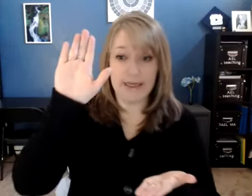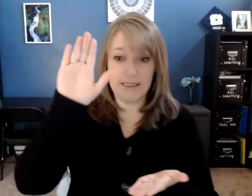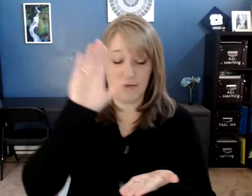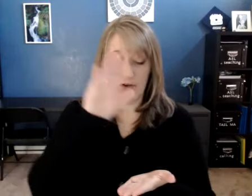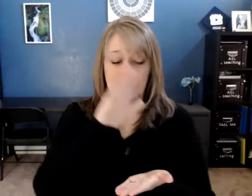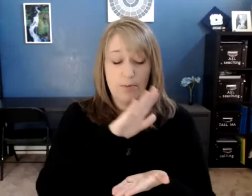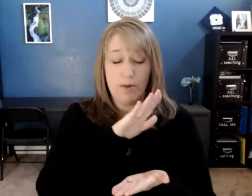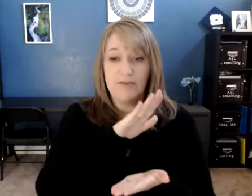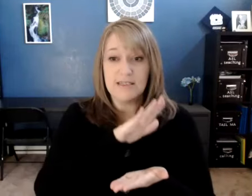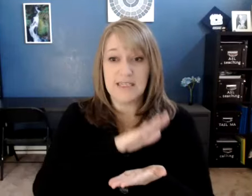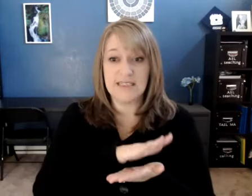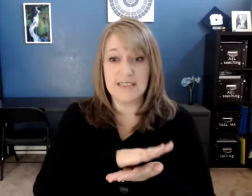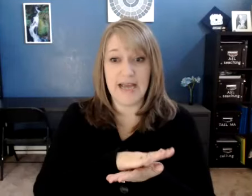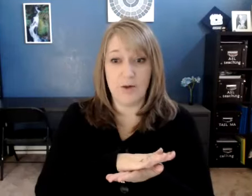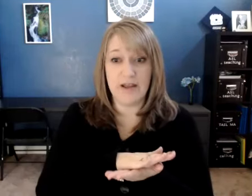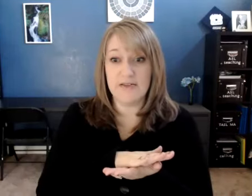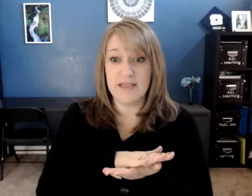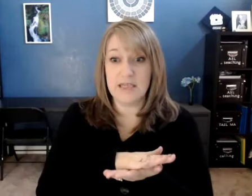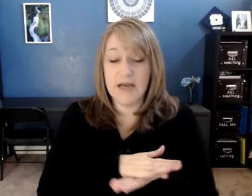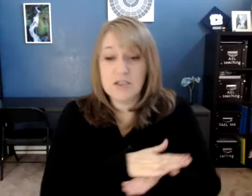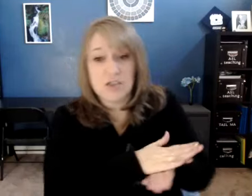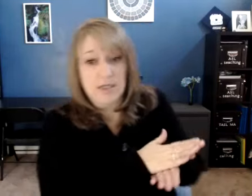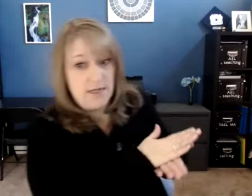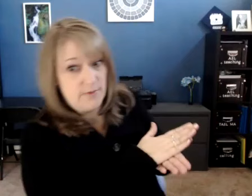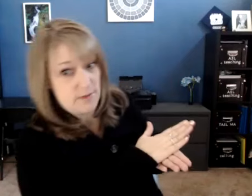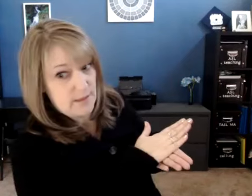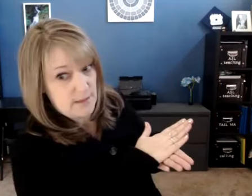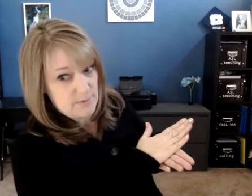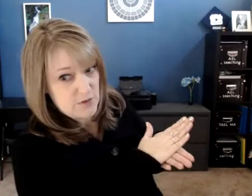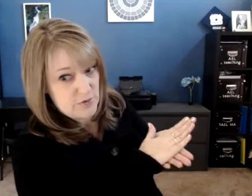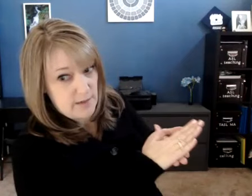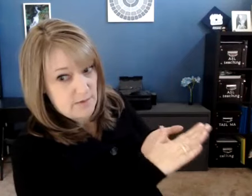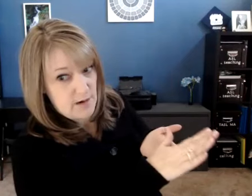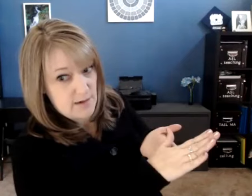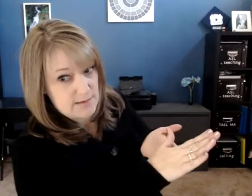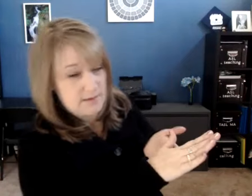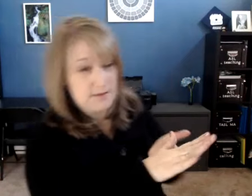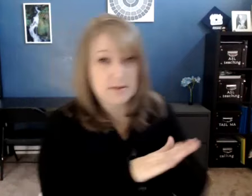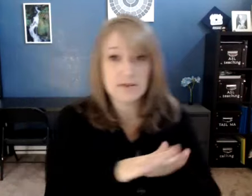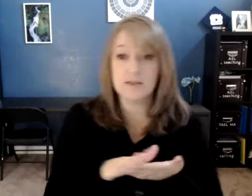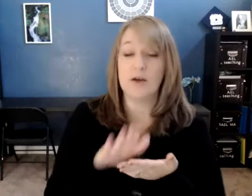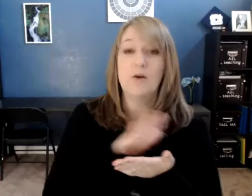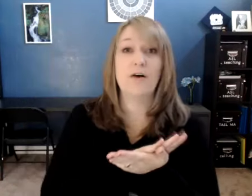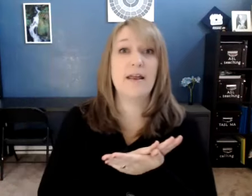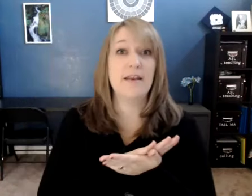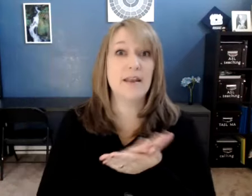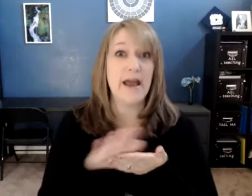hand to have your palm facing down, and then they touch and they're going to come straight across. So